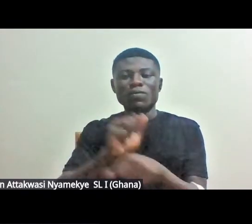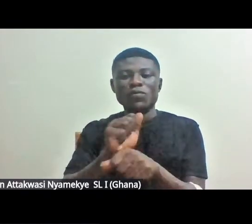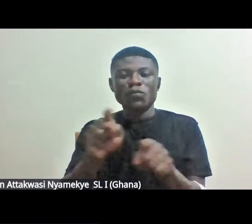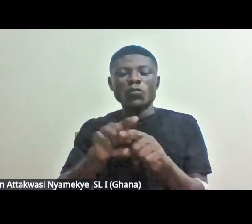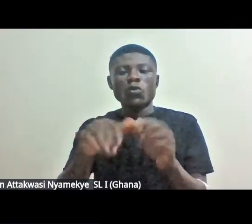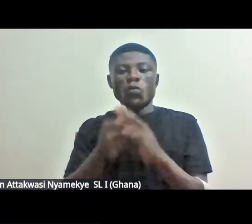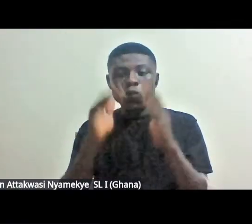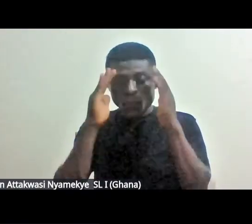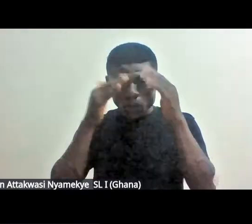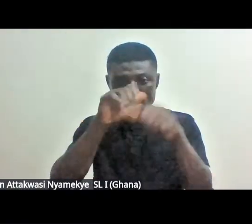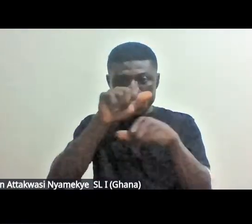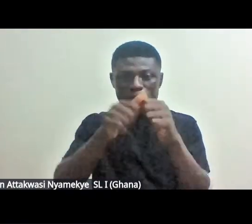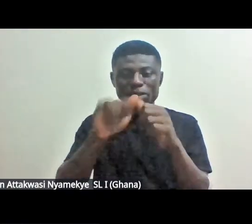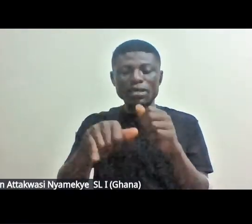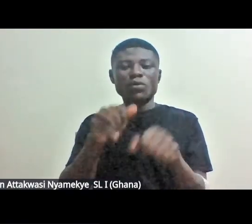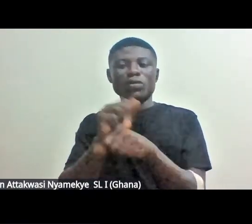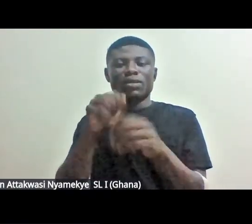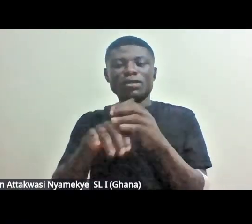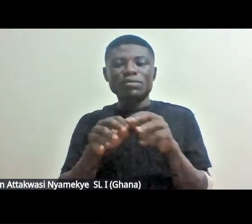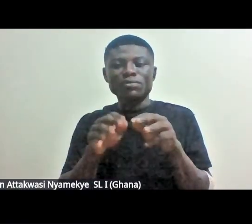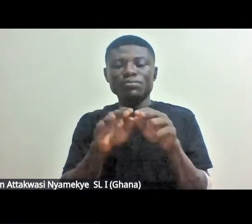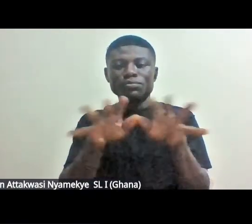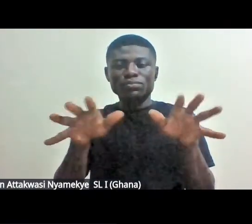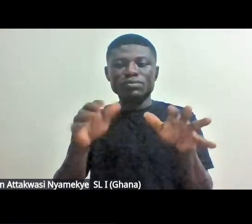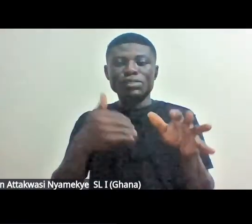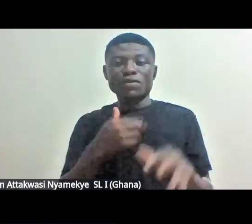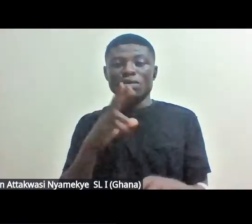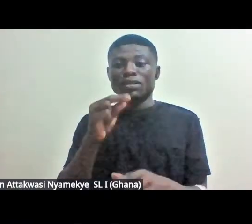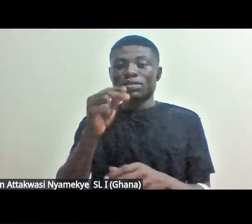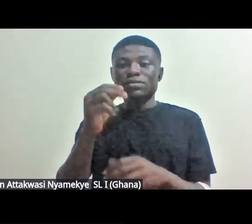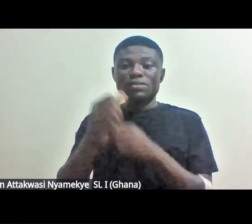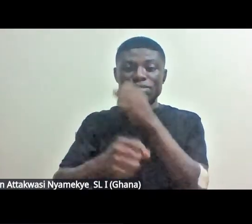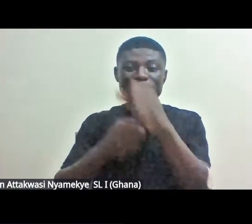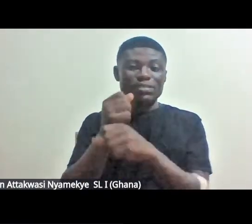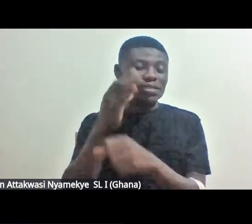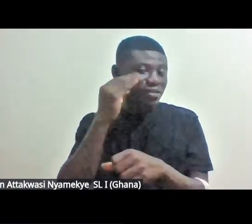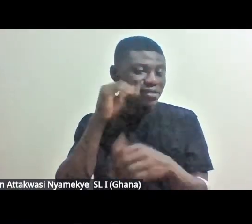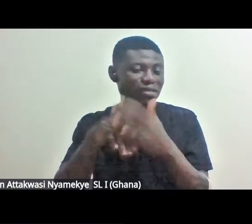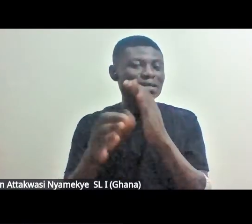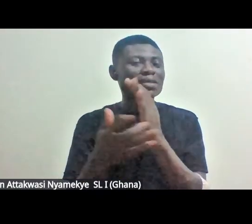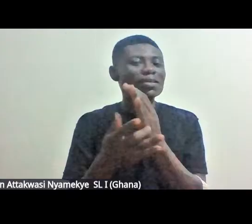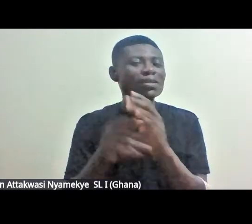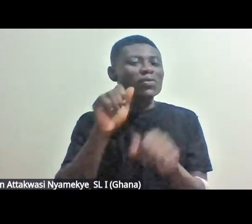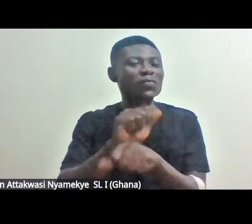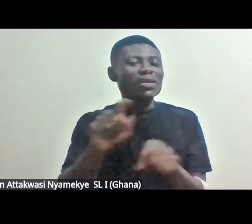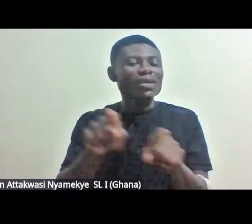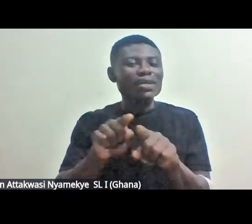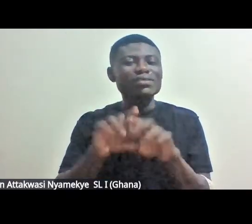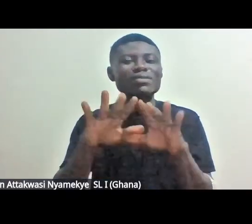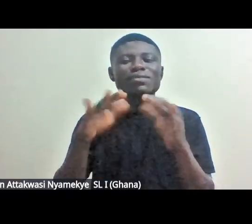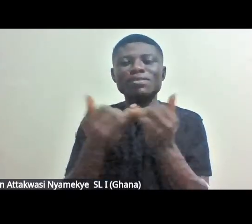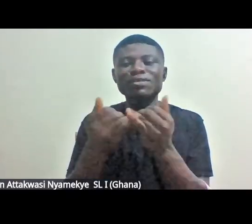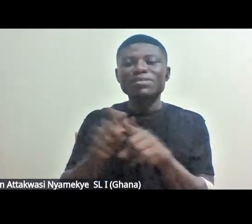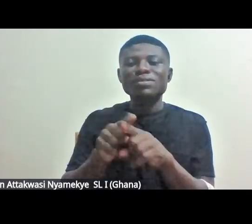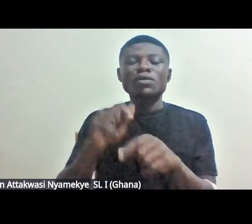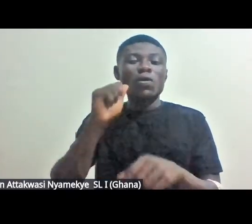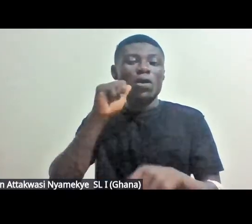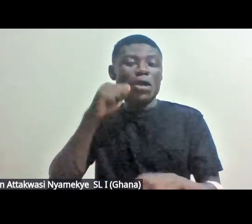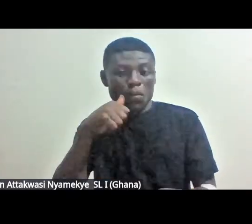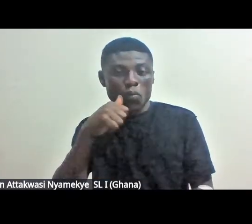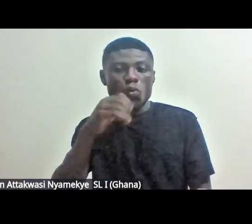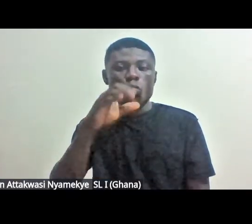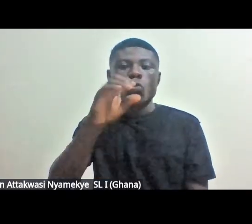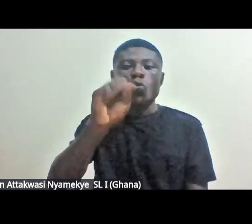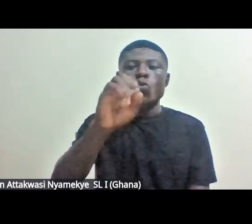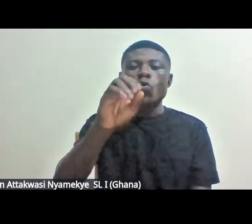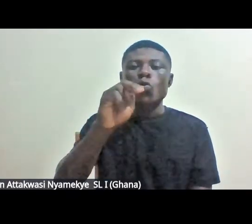on emerging markets. He has 30 years experience in tech, working at companies like Apple, Sony Ericsson, and